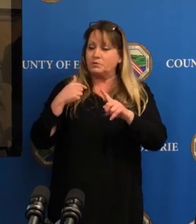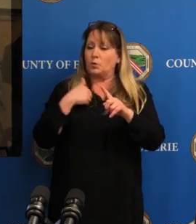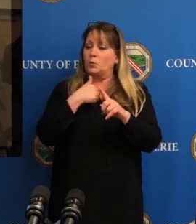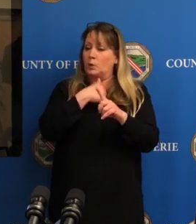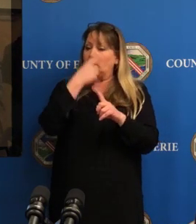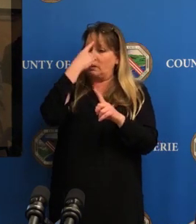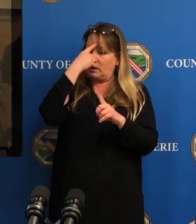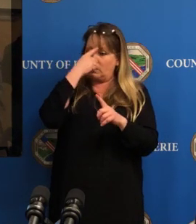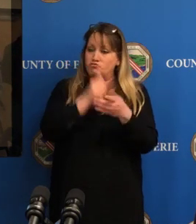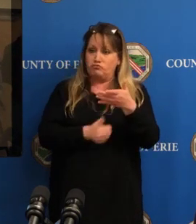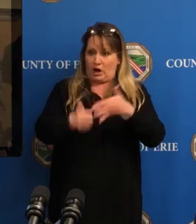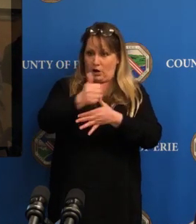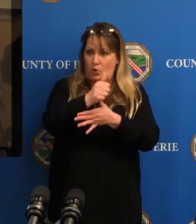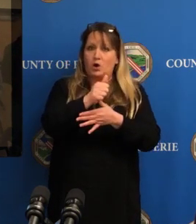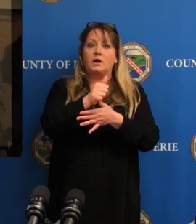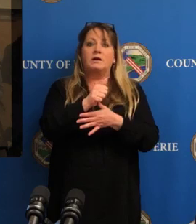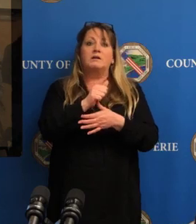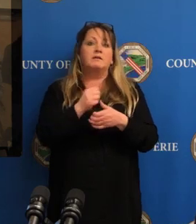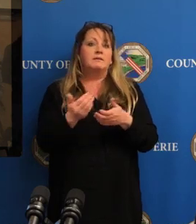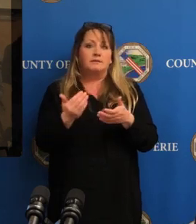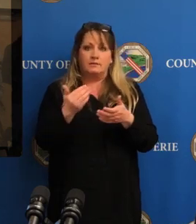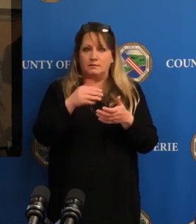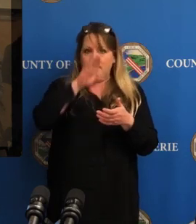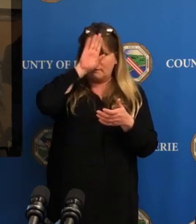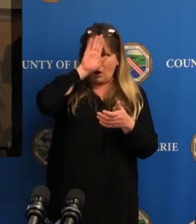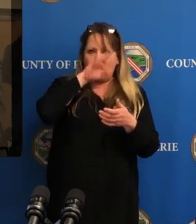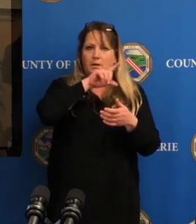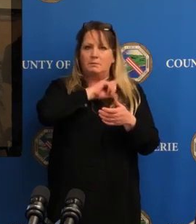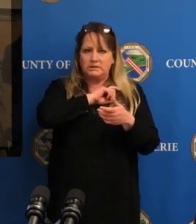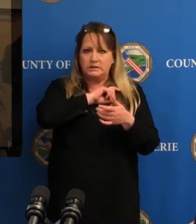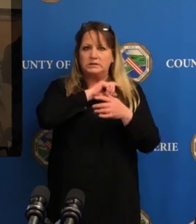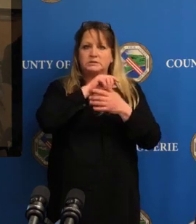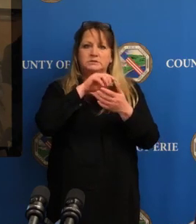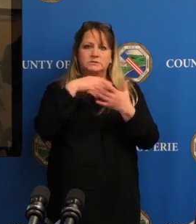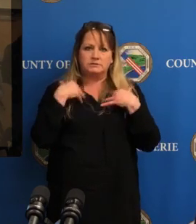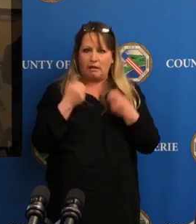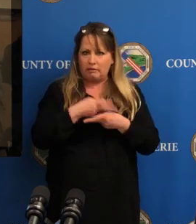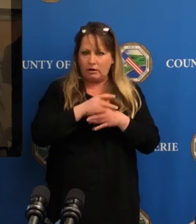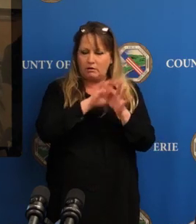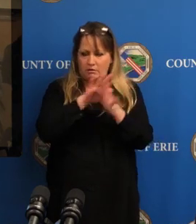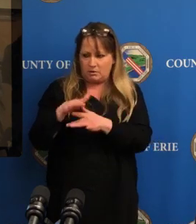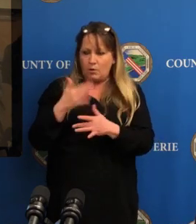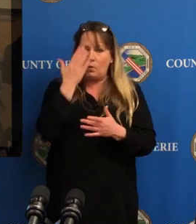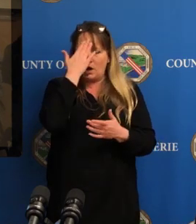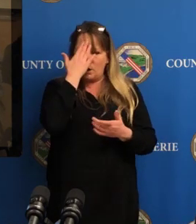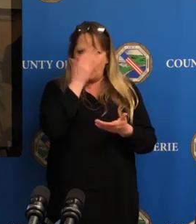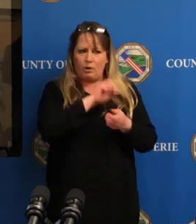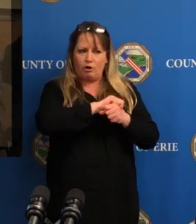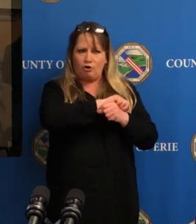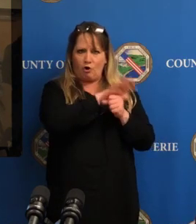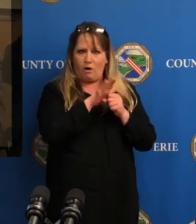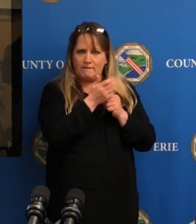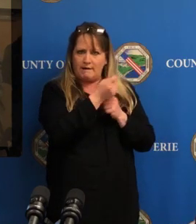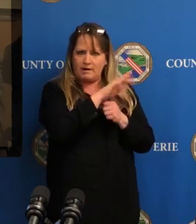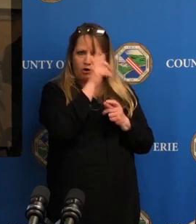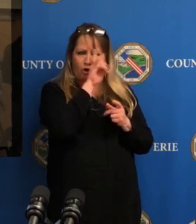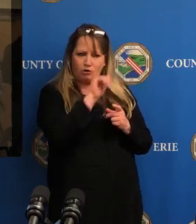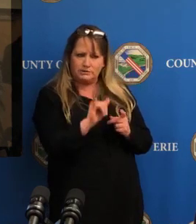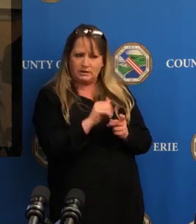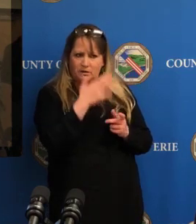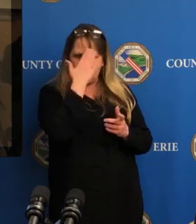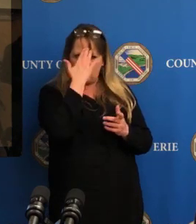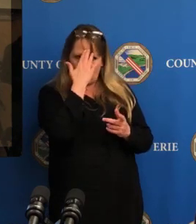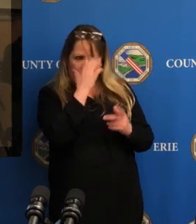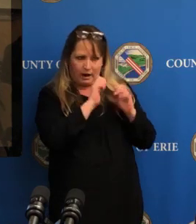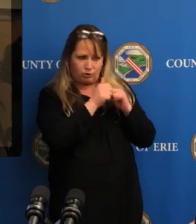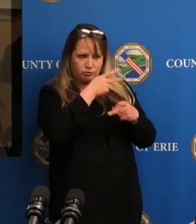feel are a priority. Again, we know what COVID-19 looks like. We know what we have to do for people who are positive